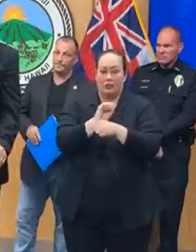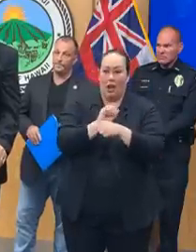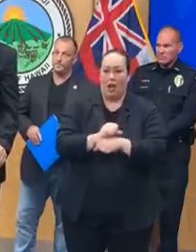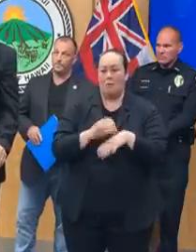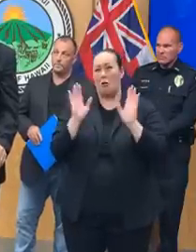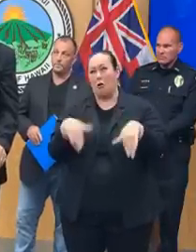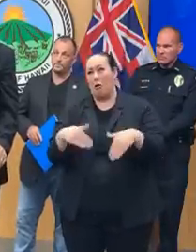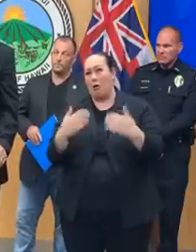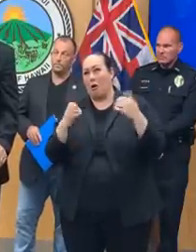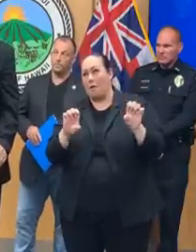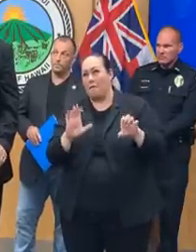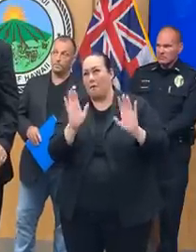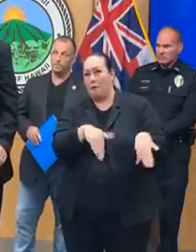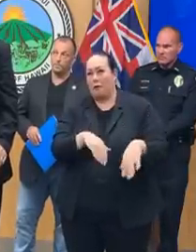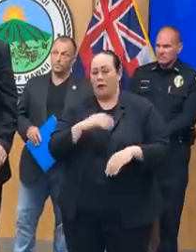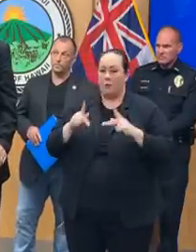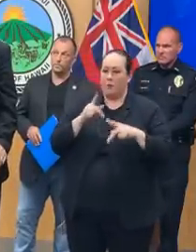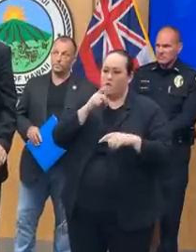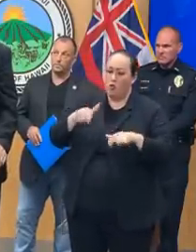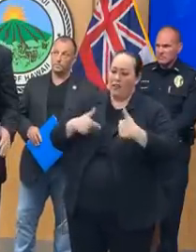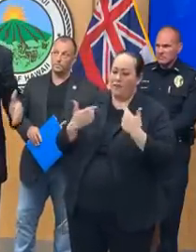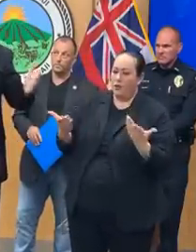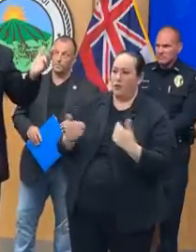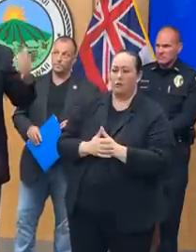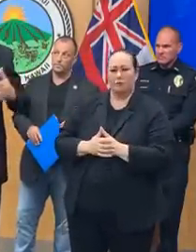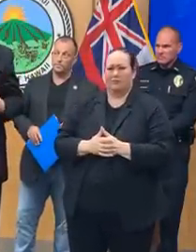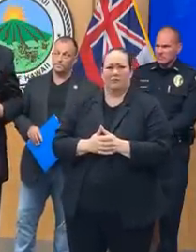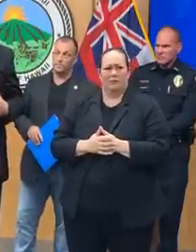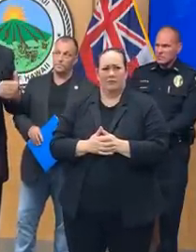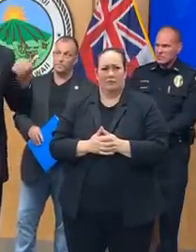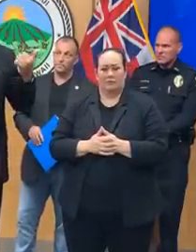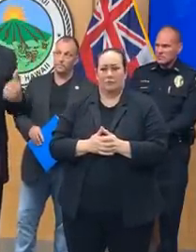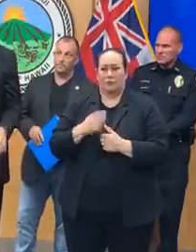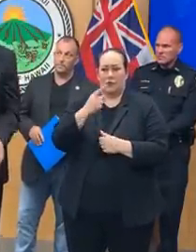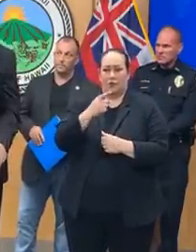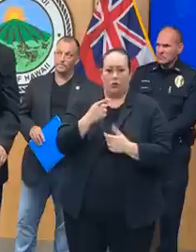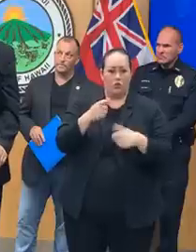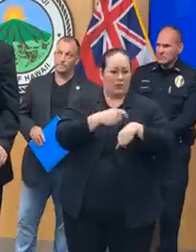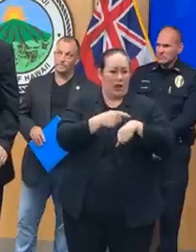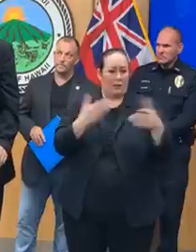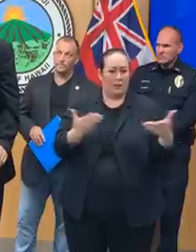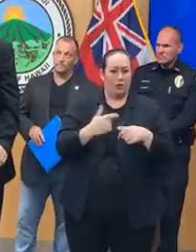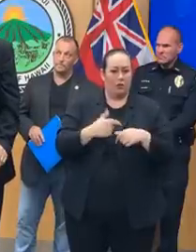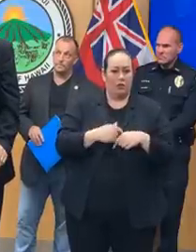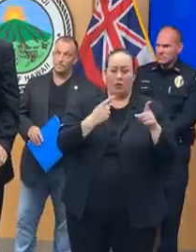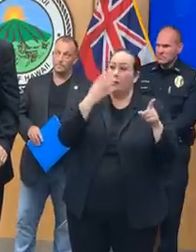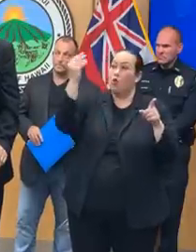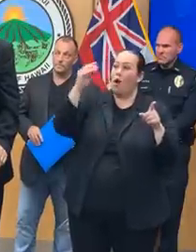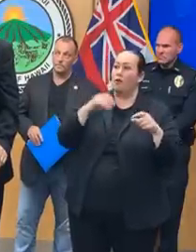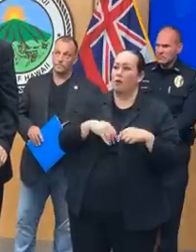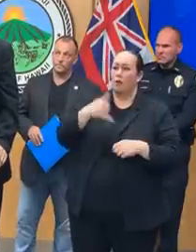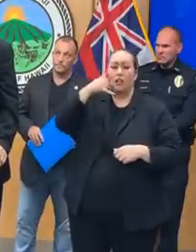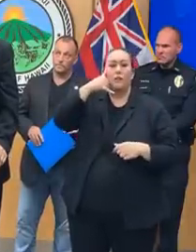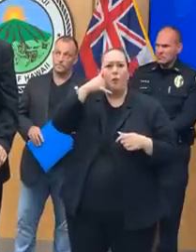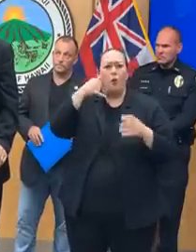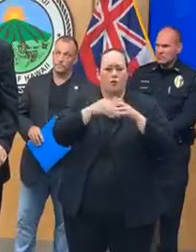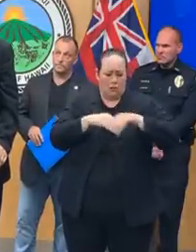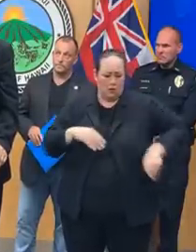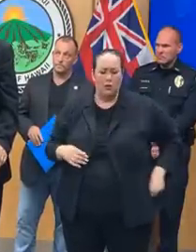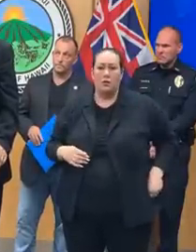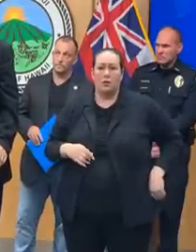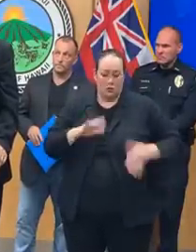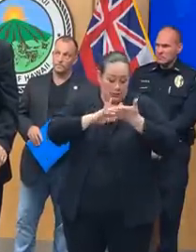live here that are helping don't care that they're trying? I mean, you spend a lot of time in here, but go out in the field. Get off your phone.